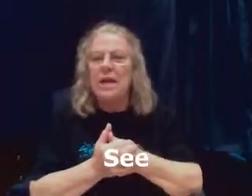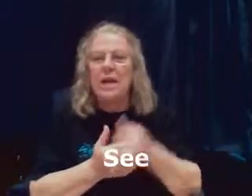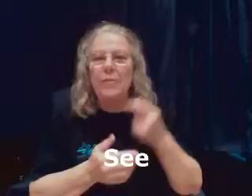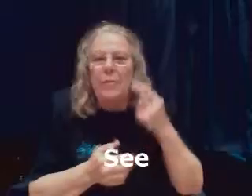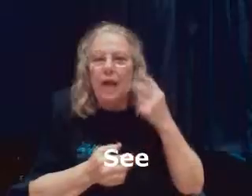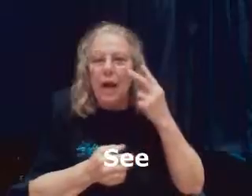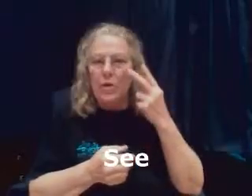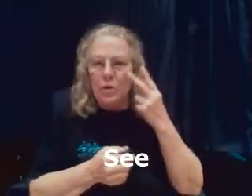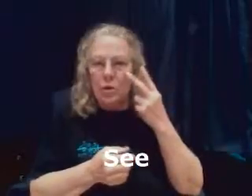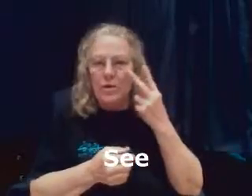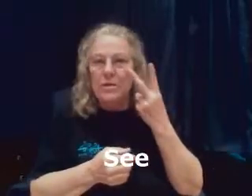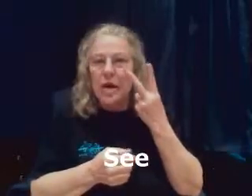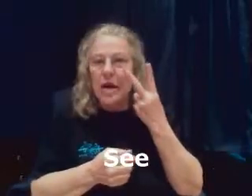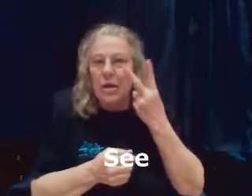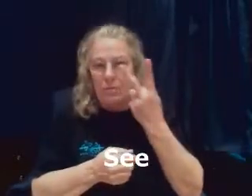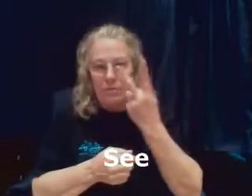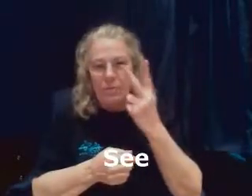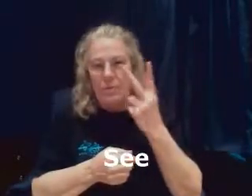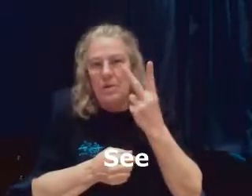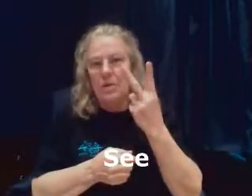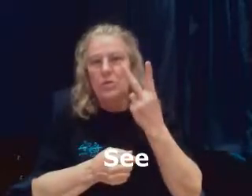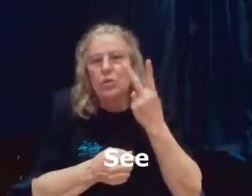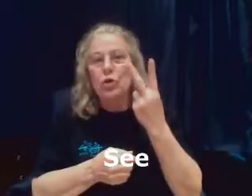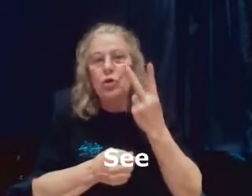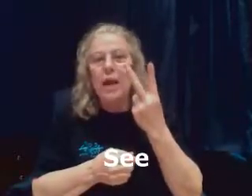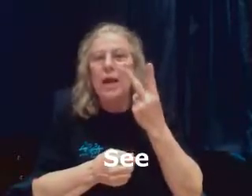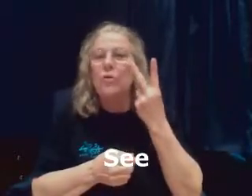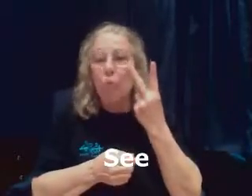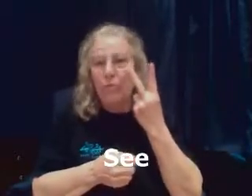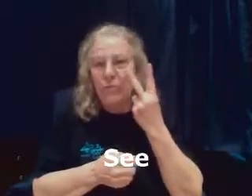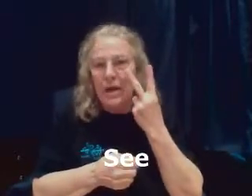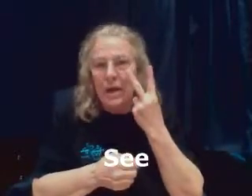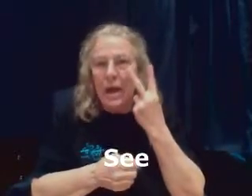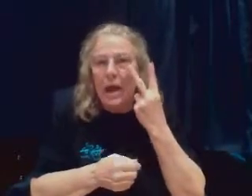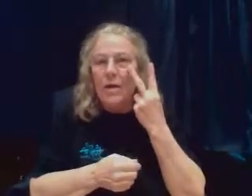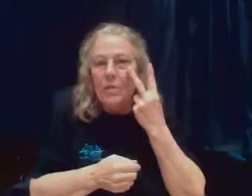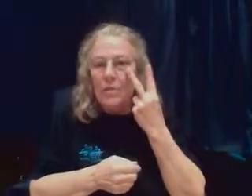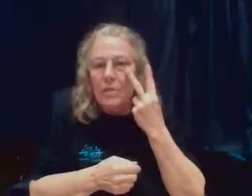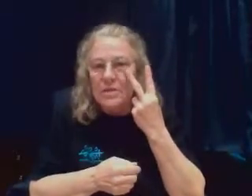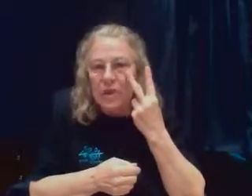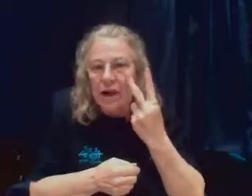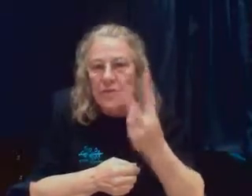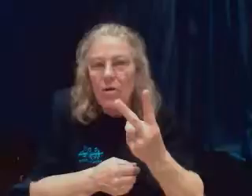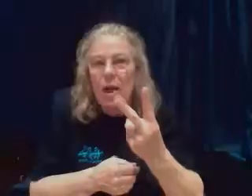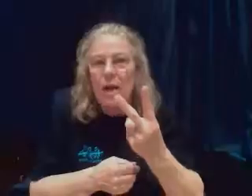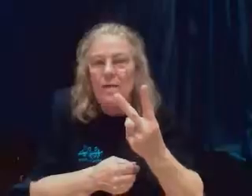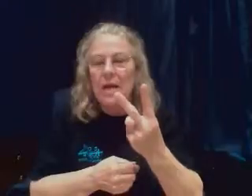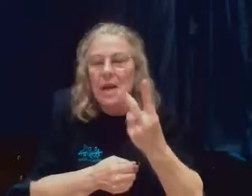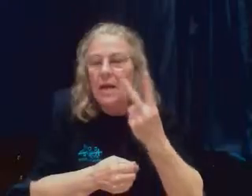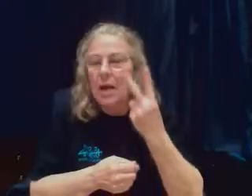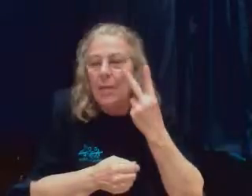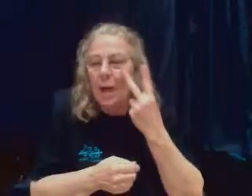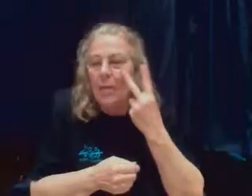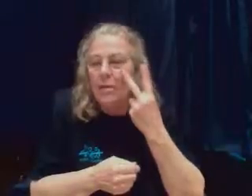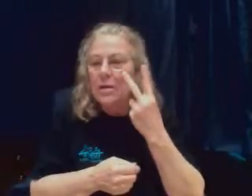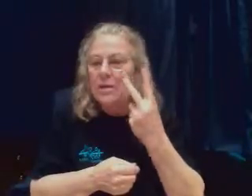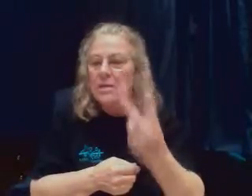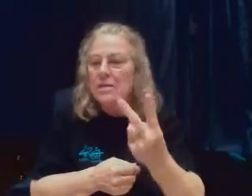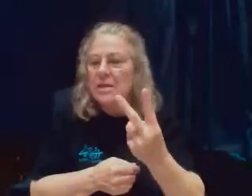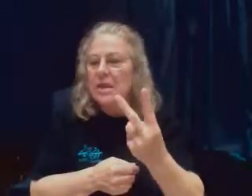See, and you're going to take the two hand or V from the side of your eyes and come out. See.